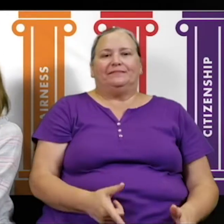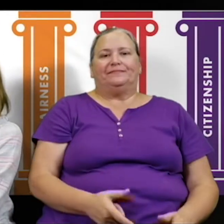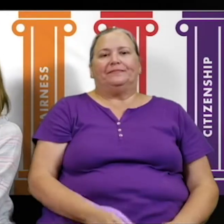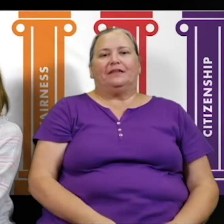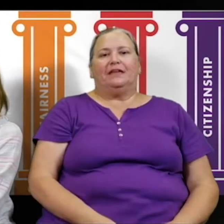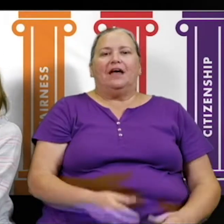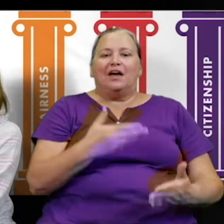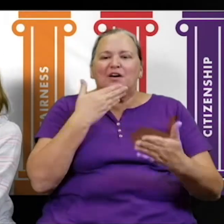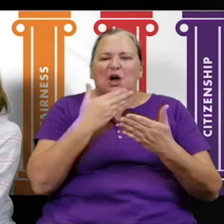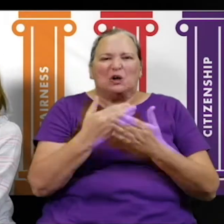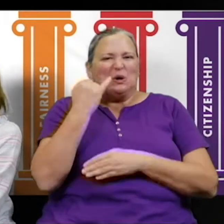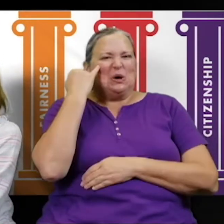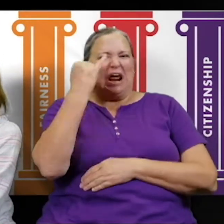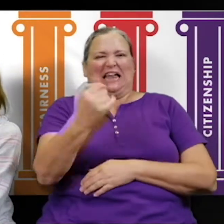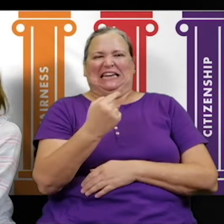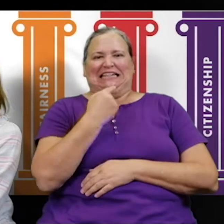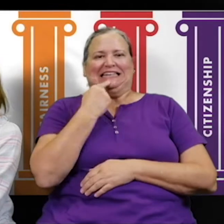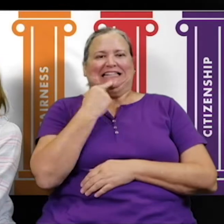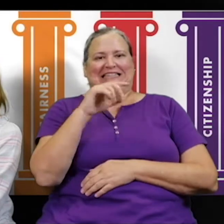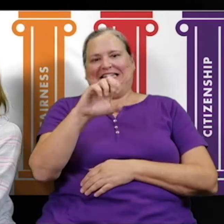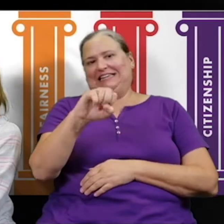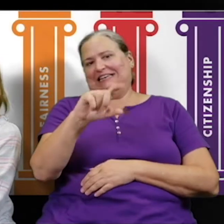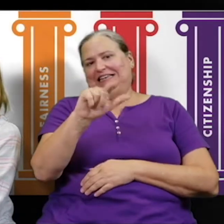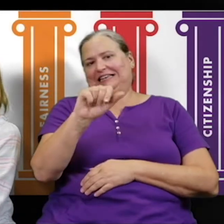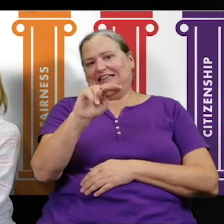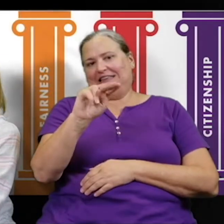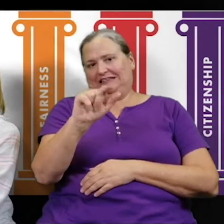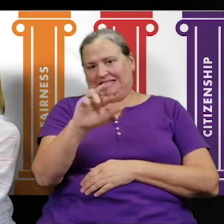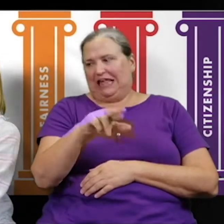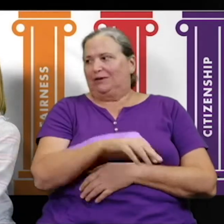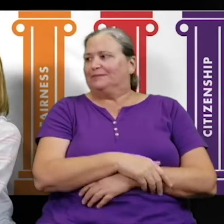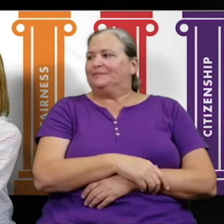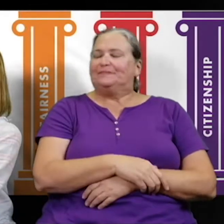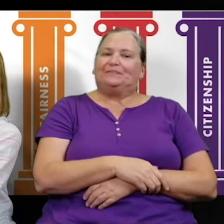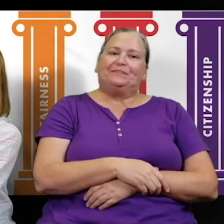"Excellent idea," said Mr. Slinger.